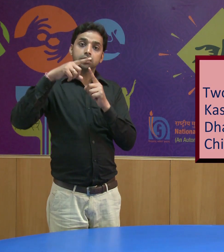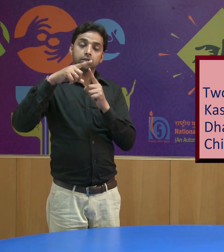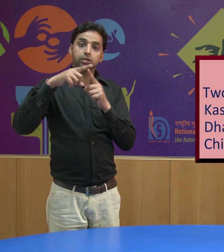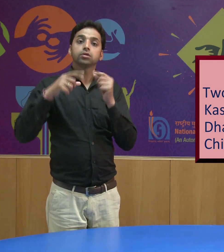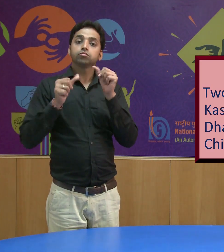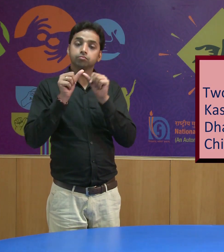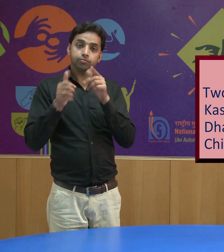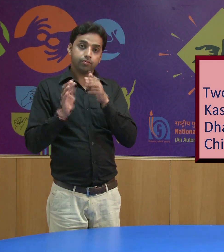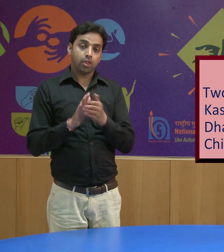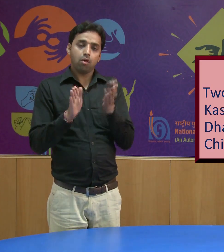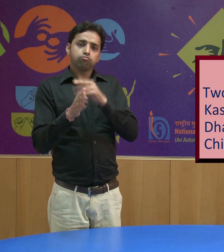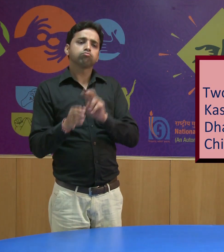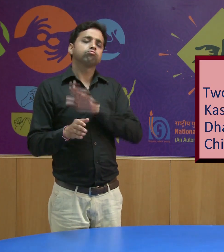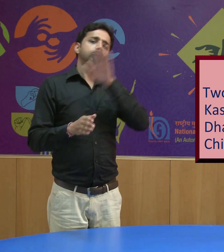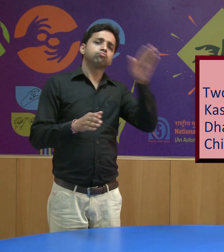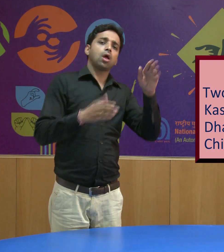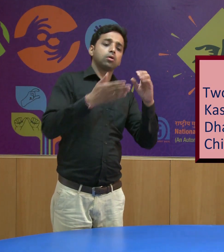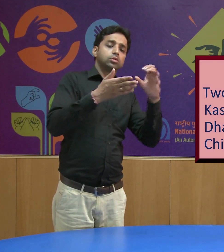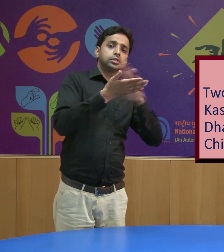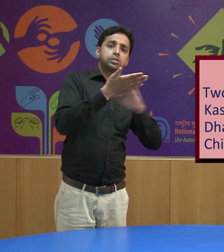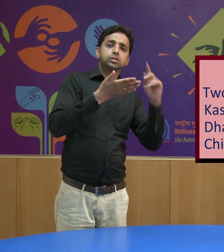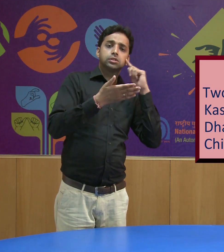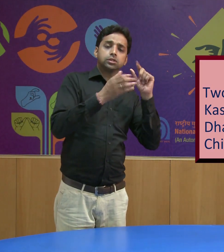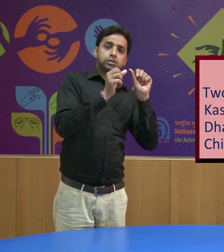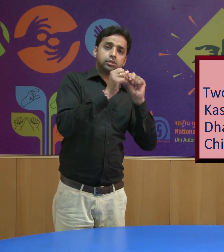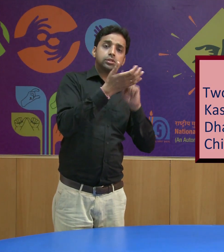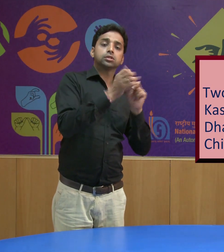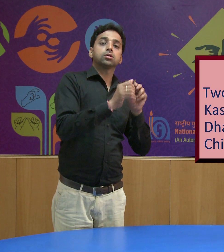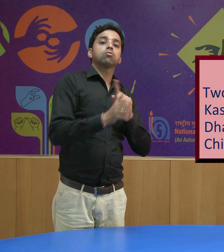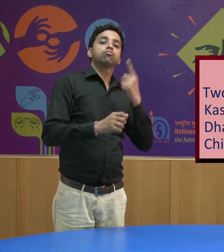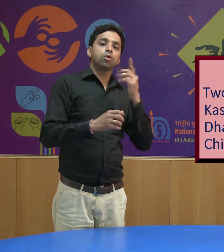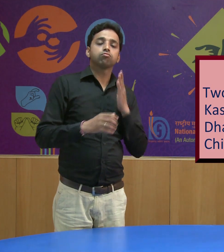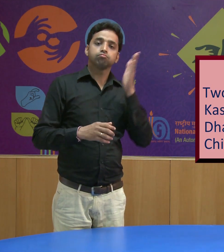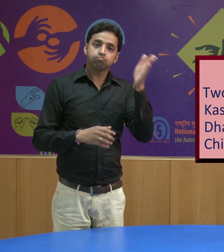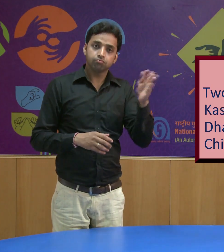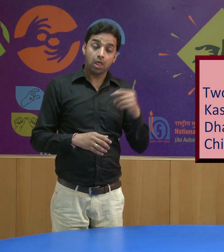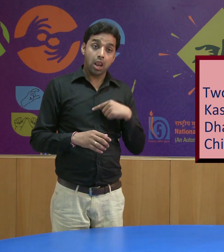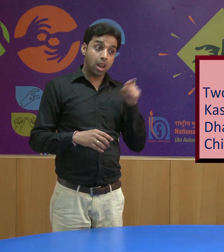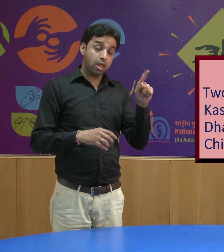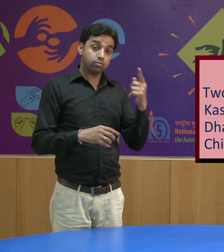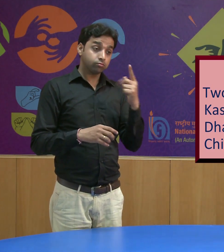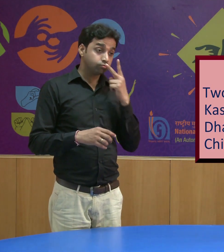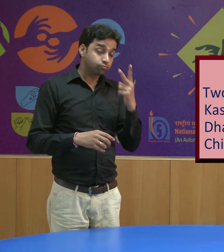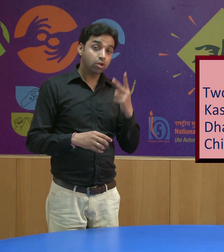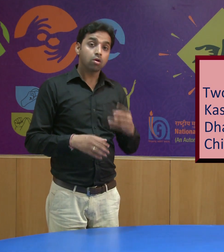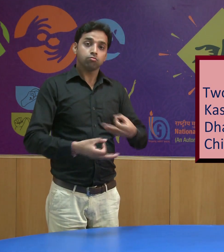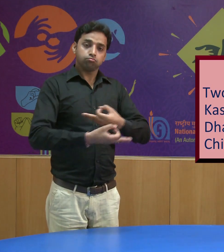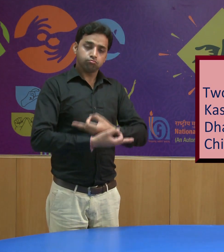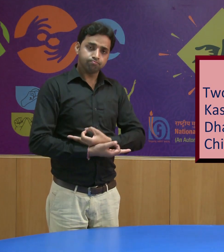went to China for the first time. Later, Buddhist culture became